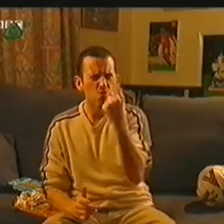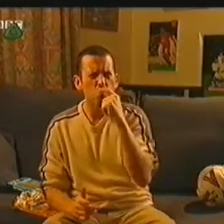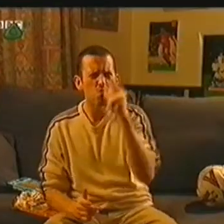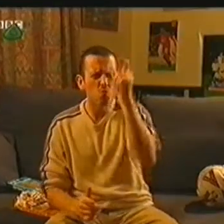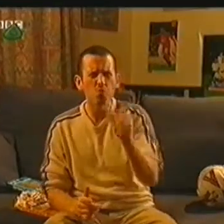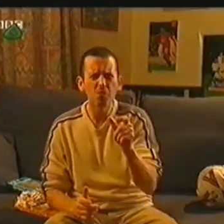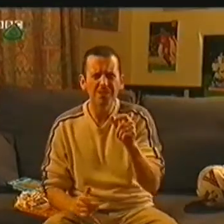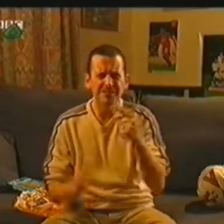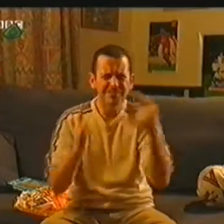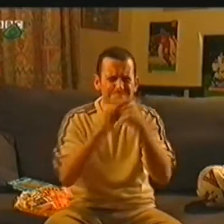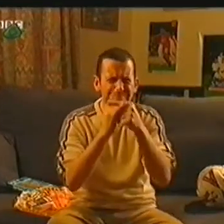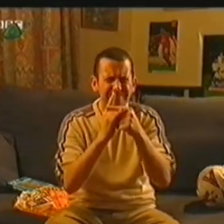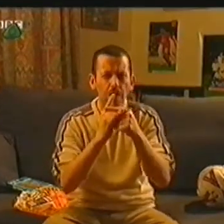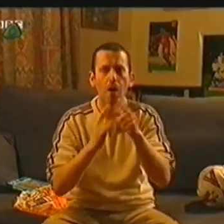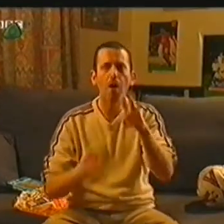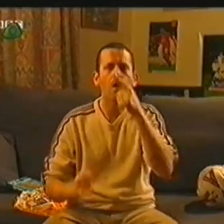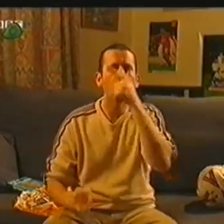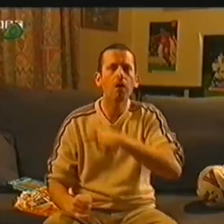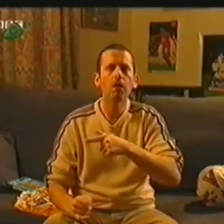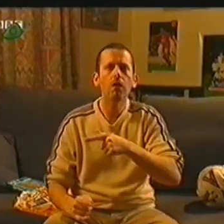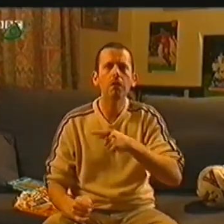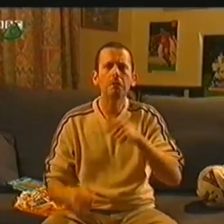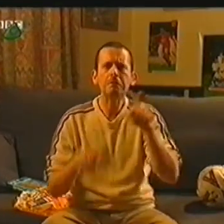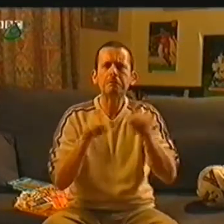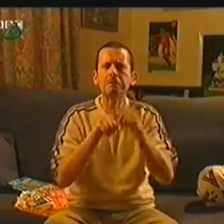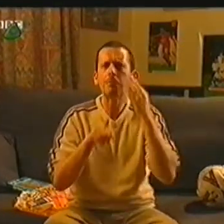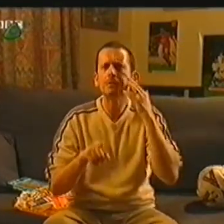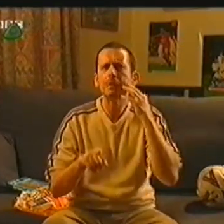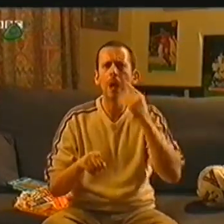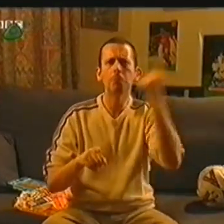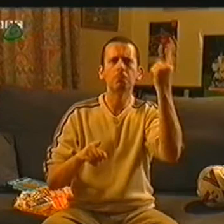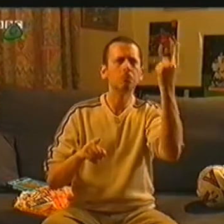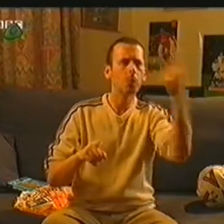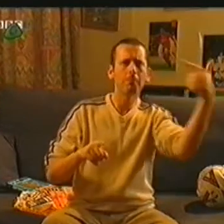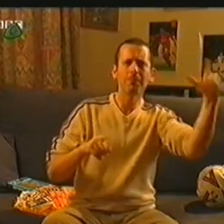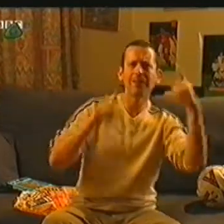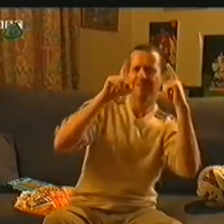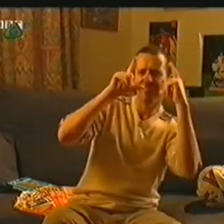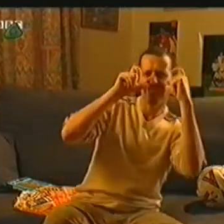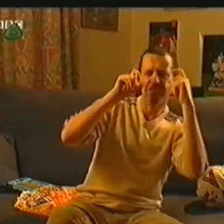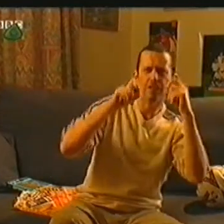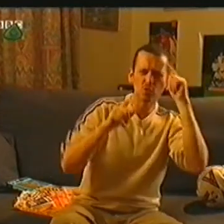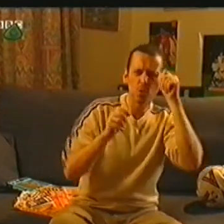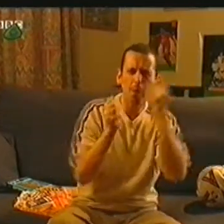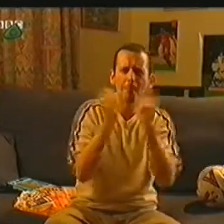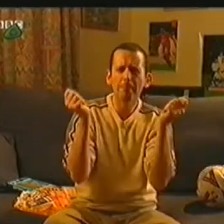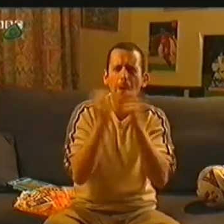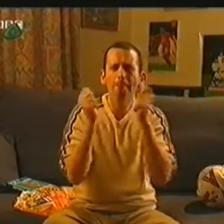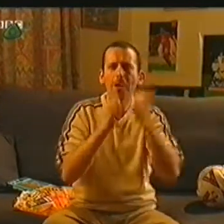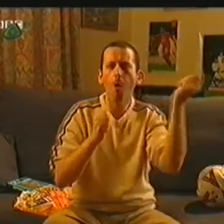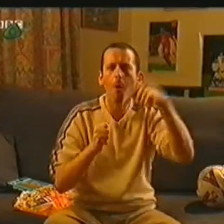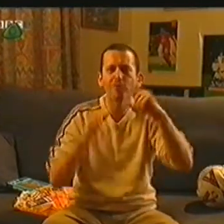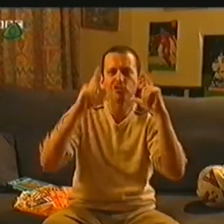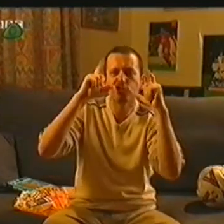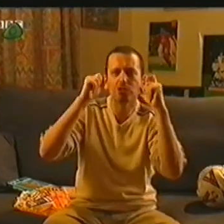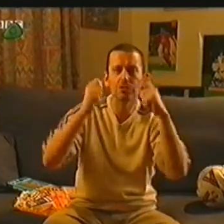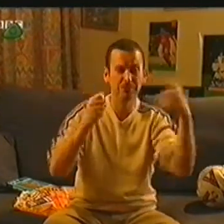Who had booted it? There was a flash from the sidelines, where the photographer from the Echo was trying to catch the scene despite the fog.